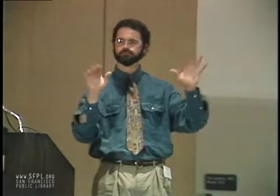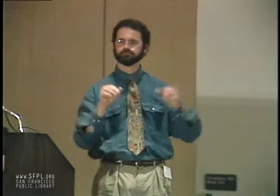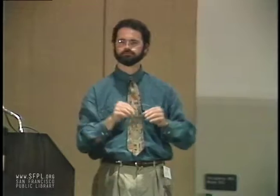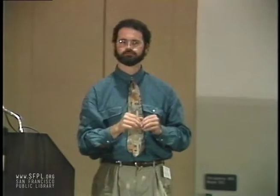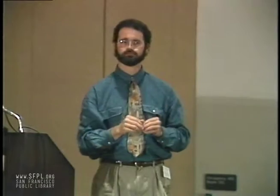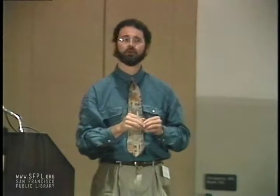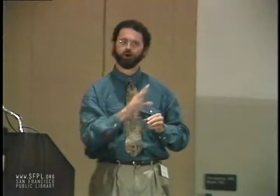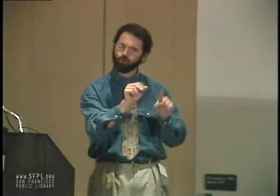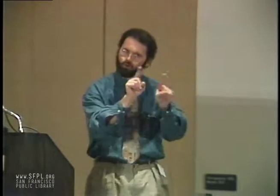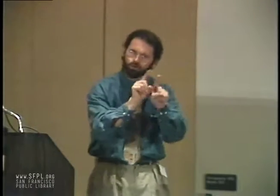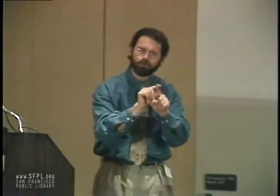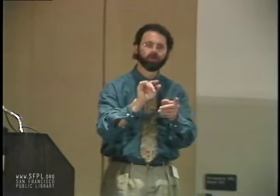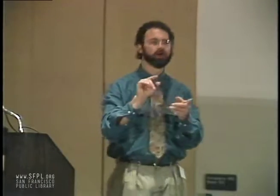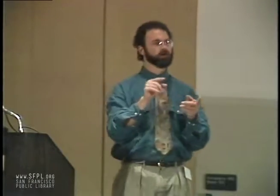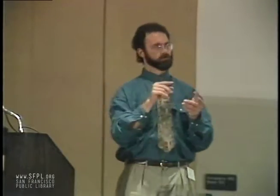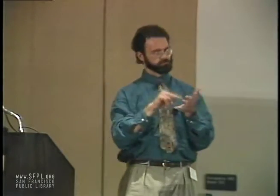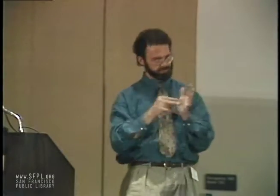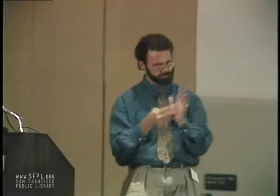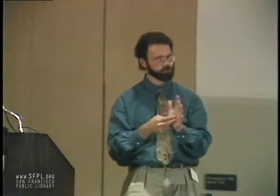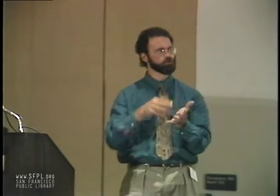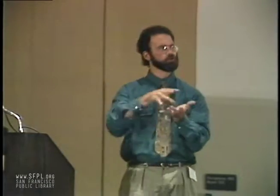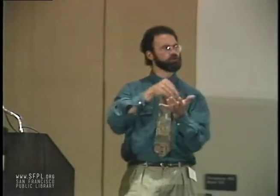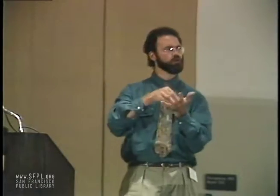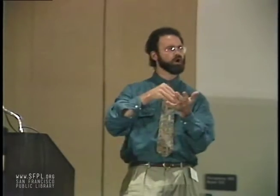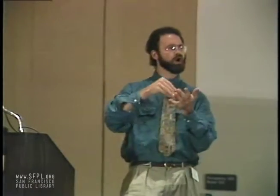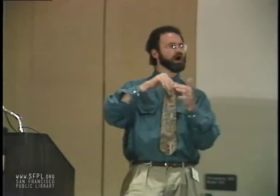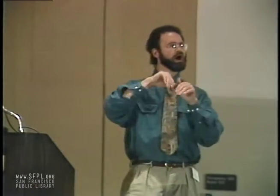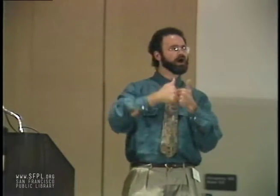myself in terms of the rest of the world.